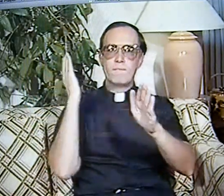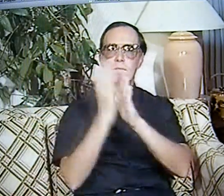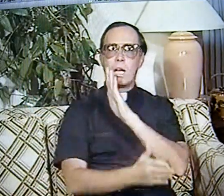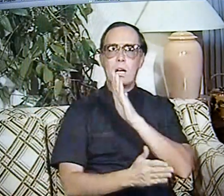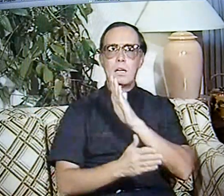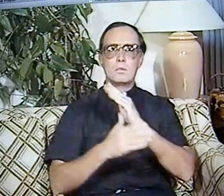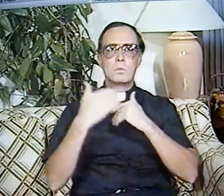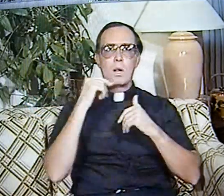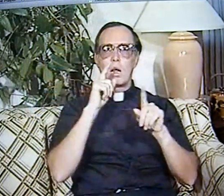years,